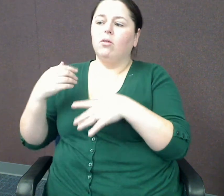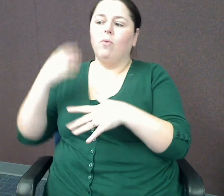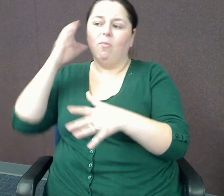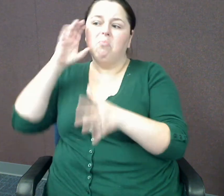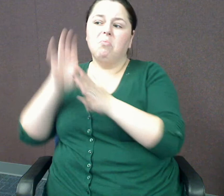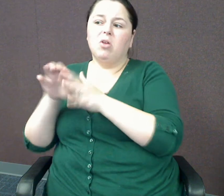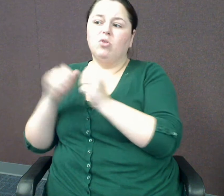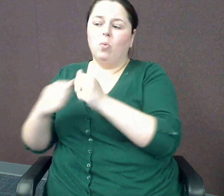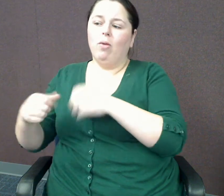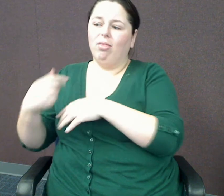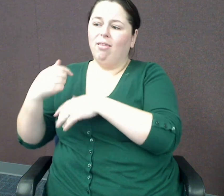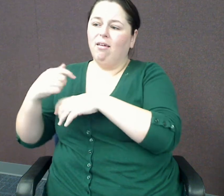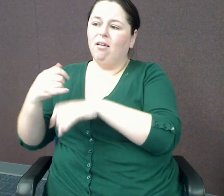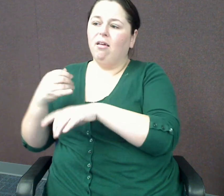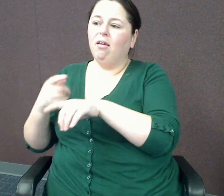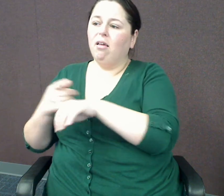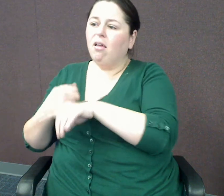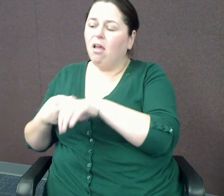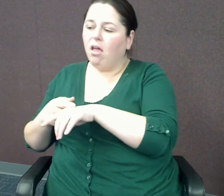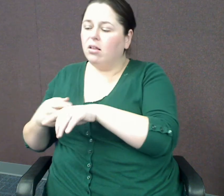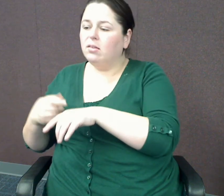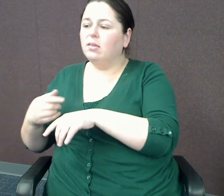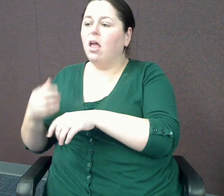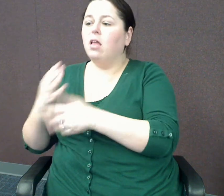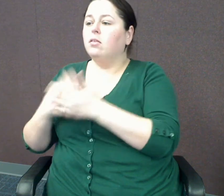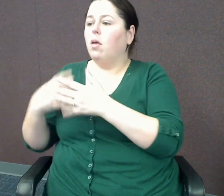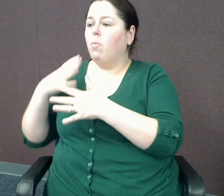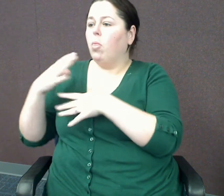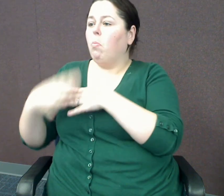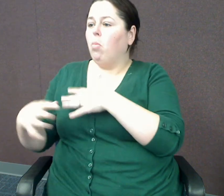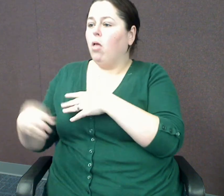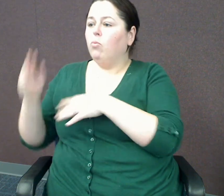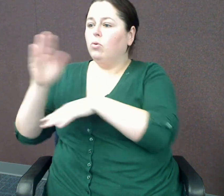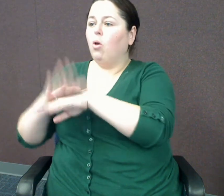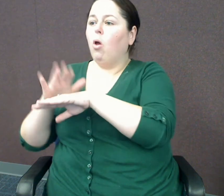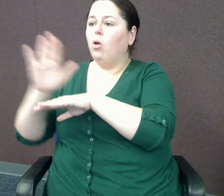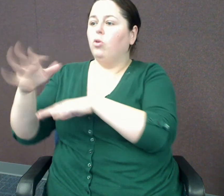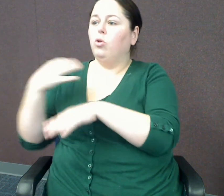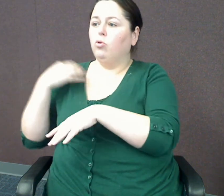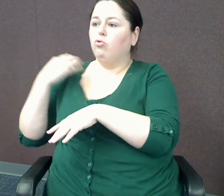Some of her blood got on you, on your shirt. And you got your shirt.